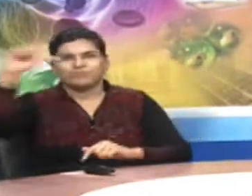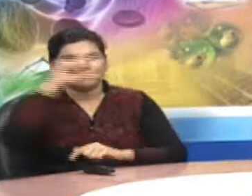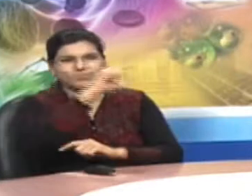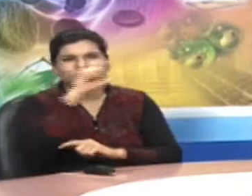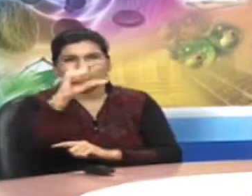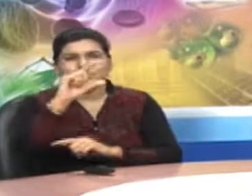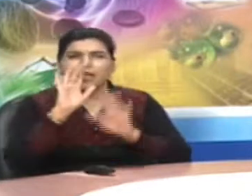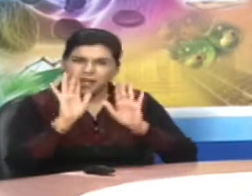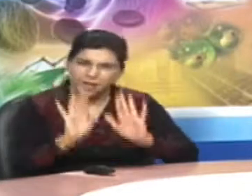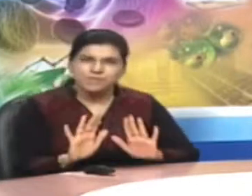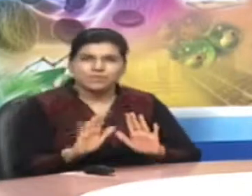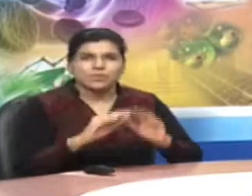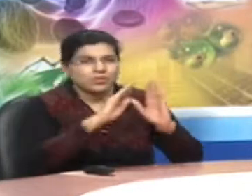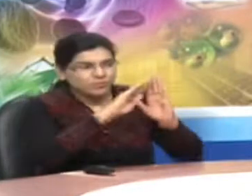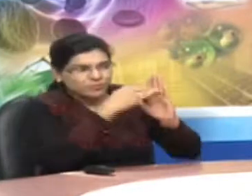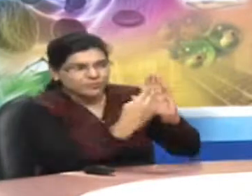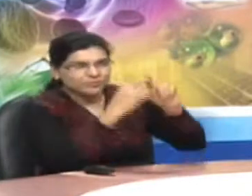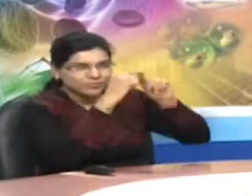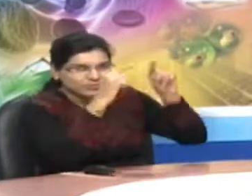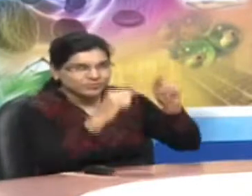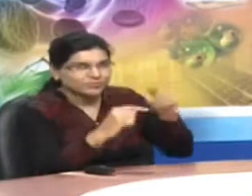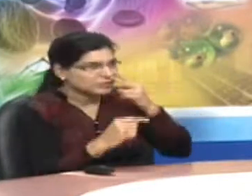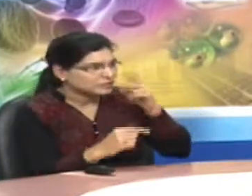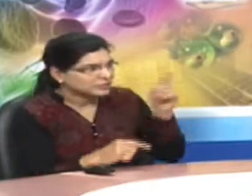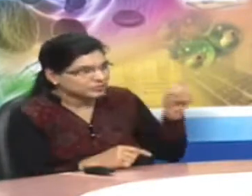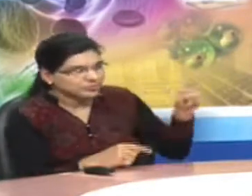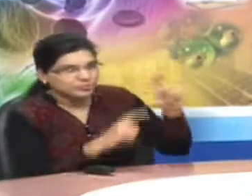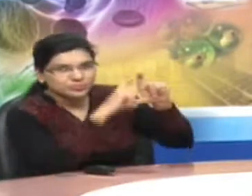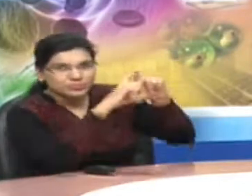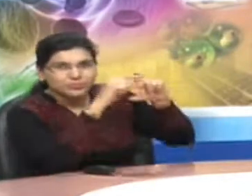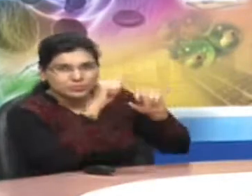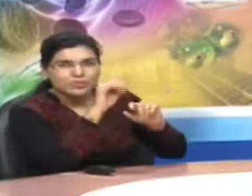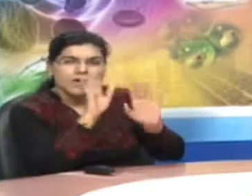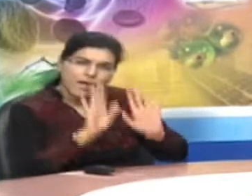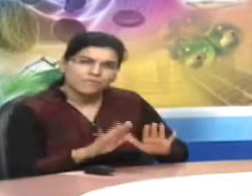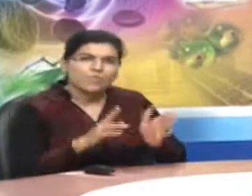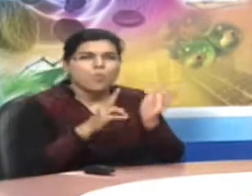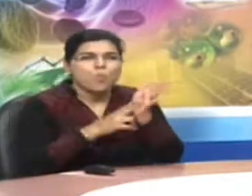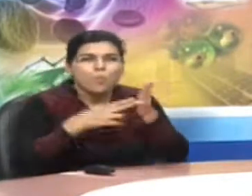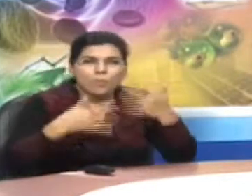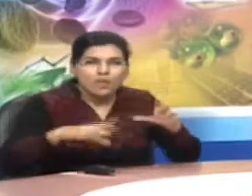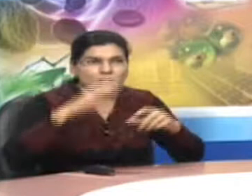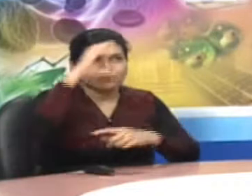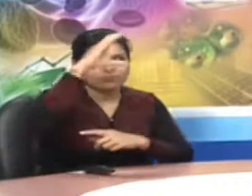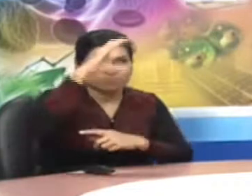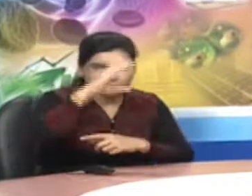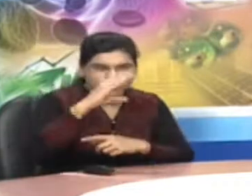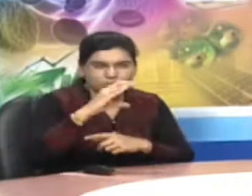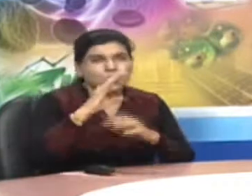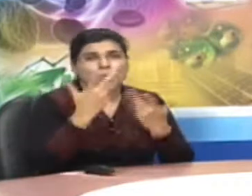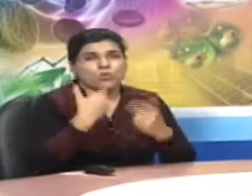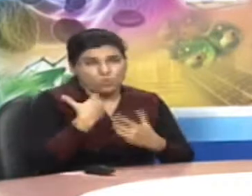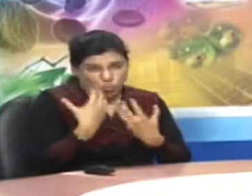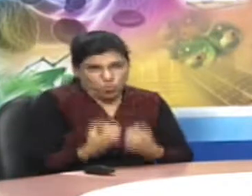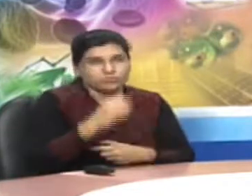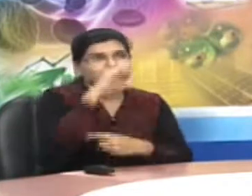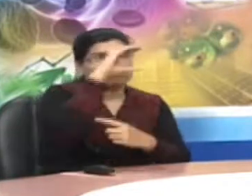slides and you want to review all the slides together, you can see in the presentation that is there, that is